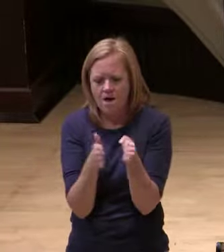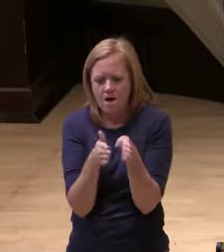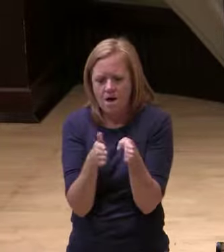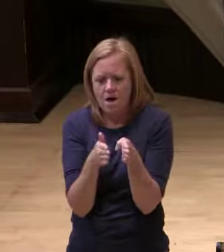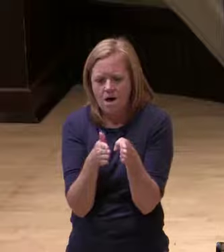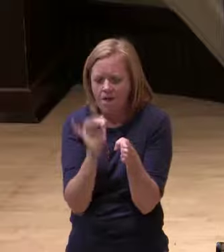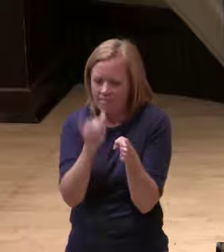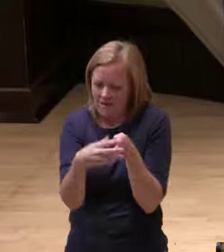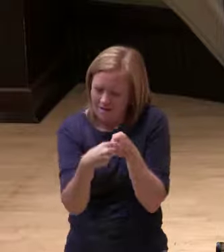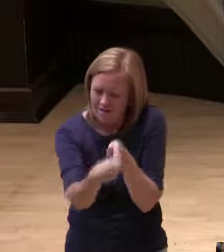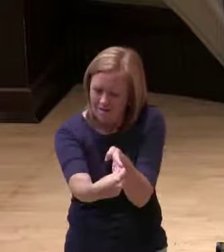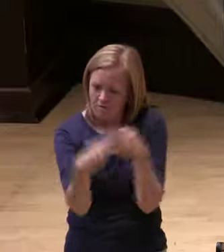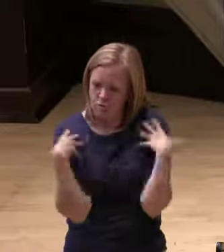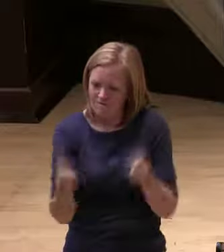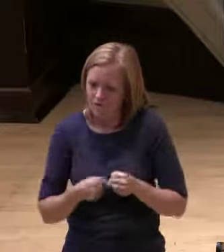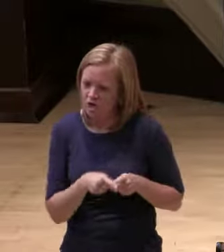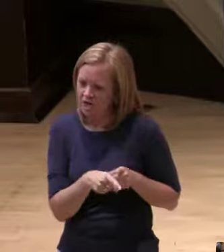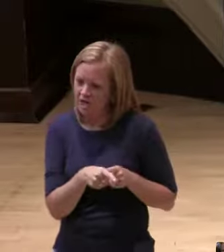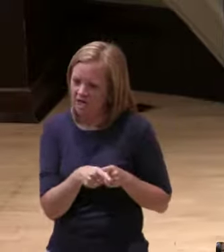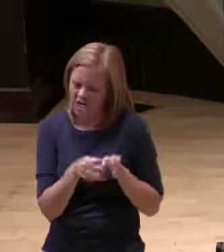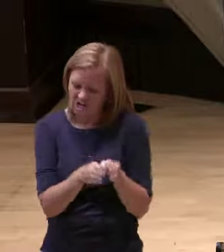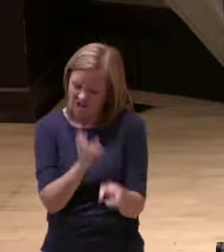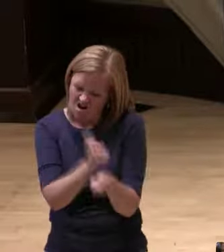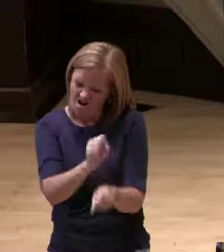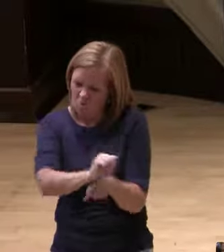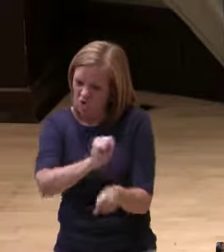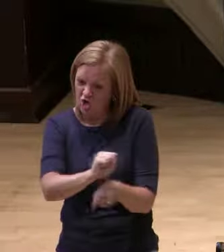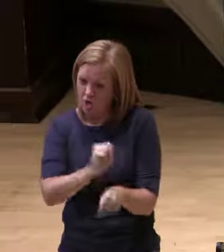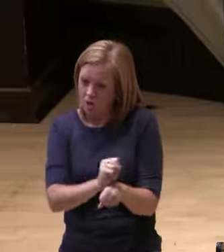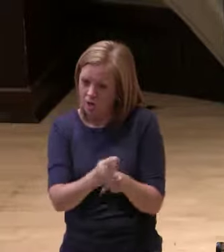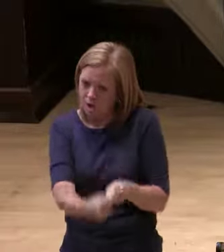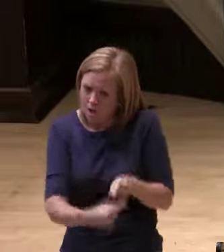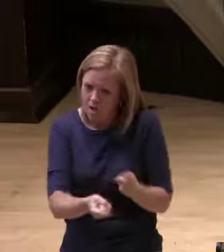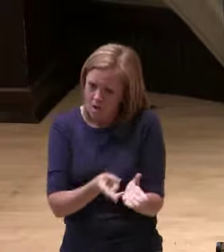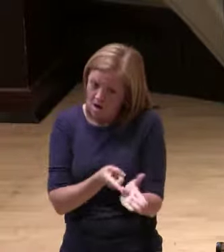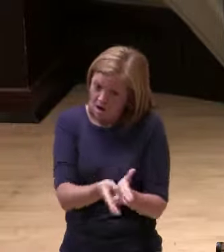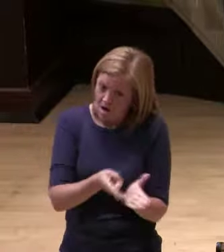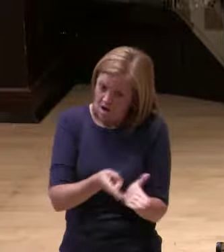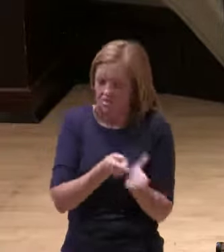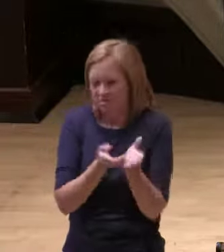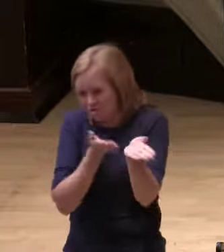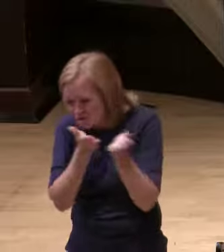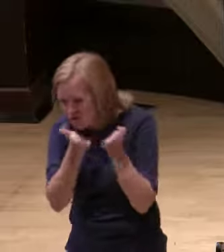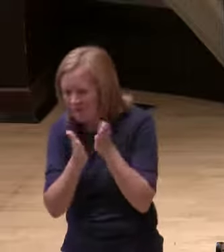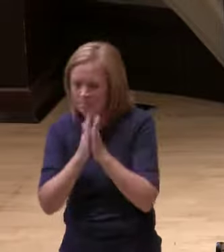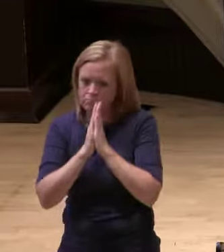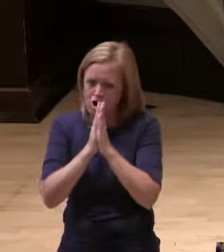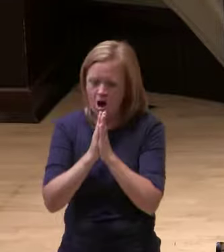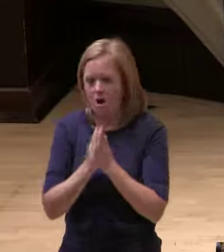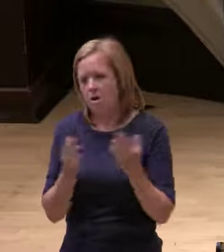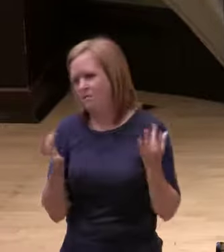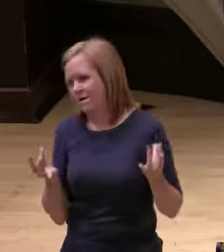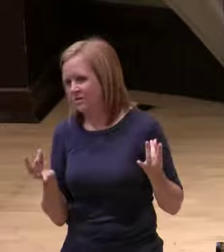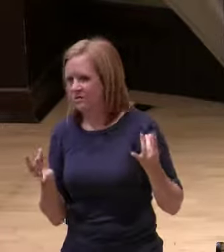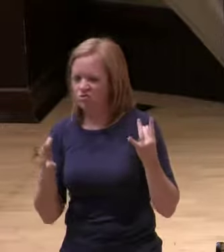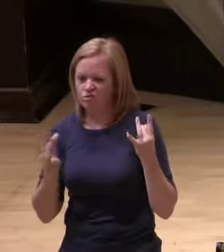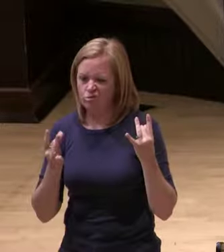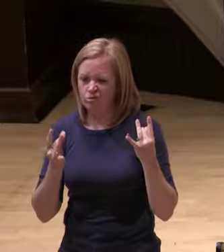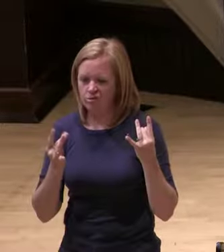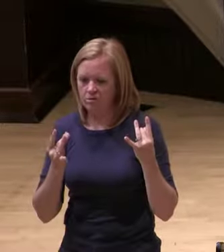of recovery. That road is paved with hard work, rigorous honesty, service work, prayer and meditation,